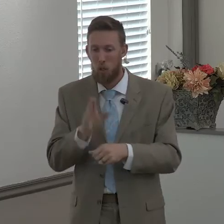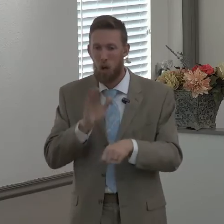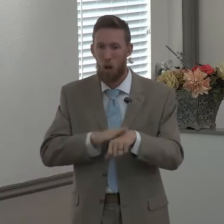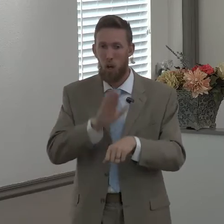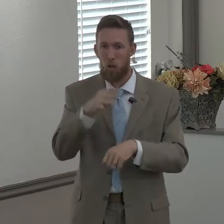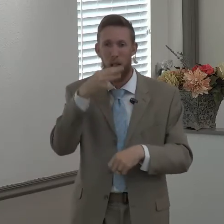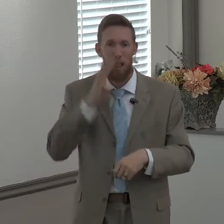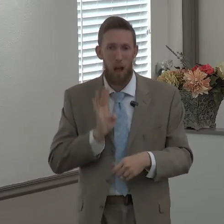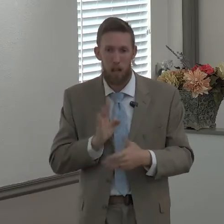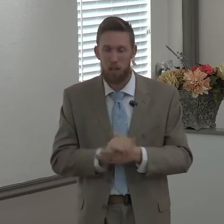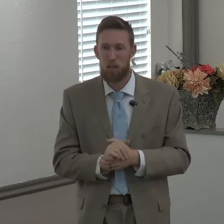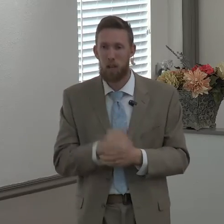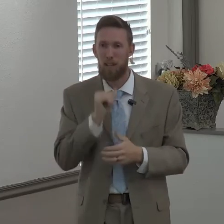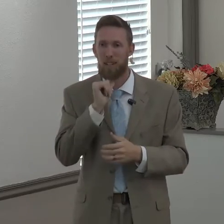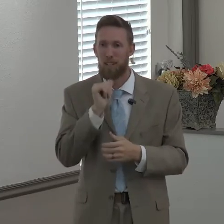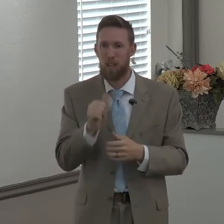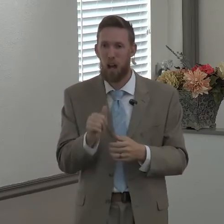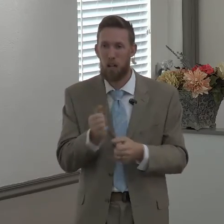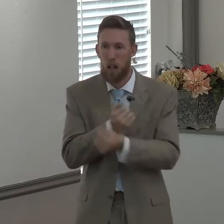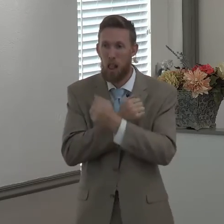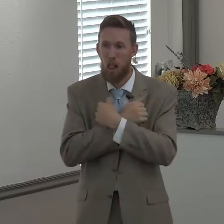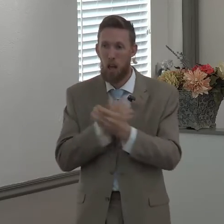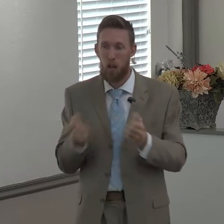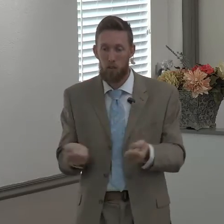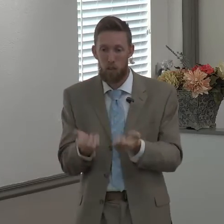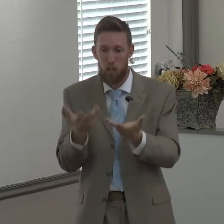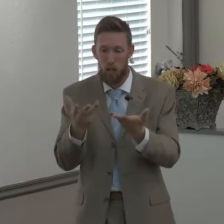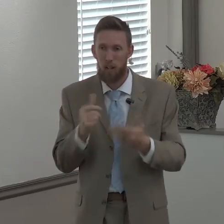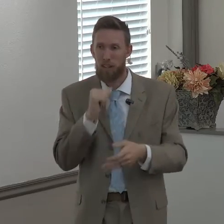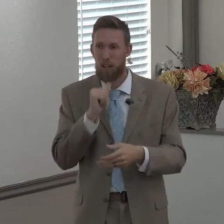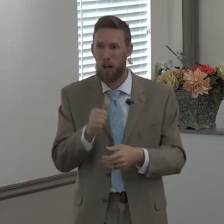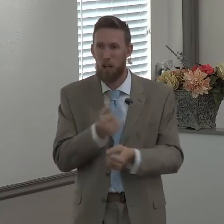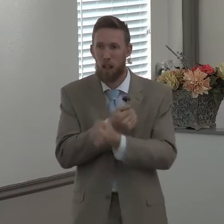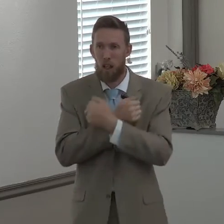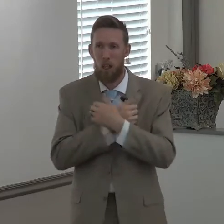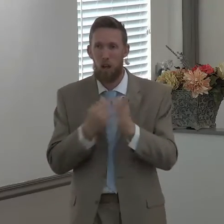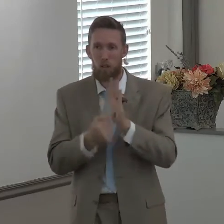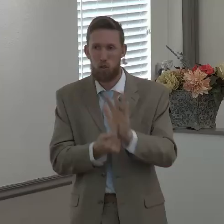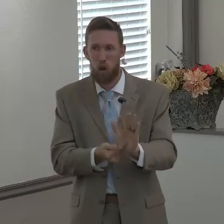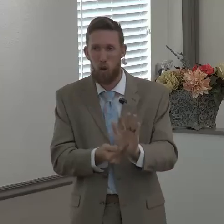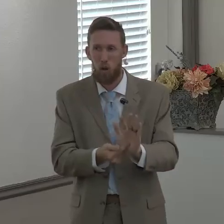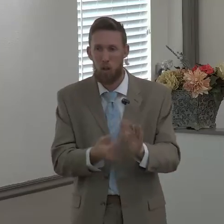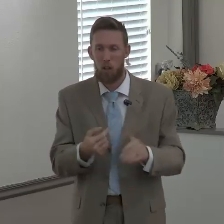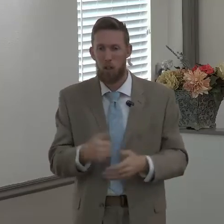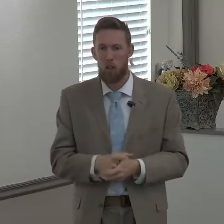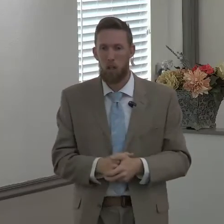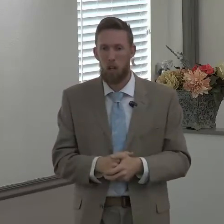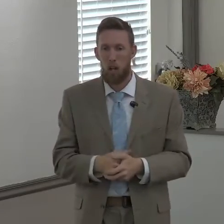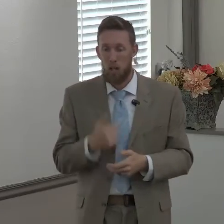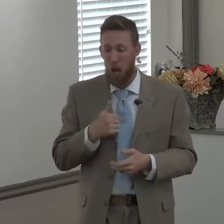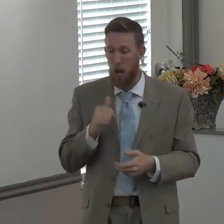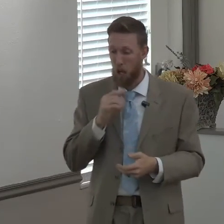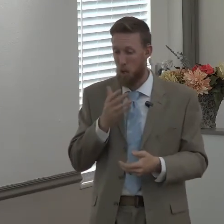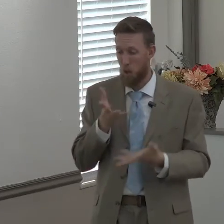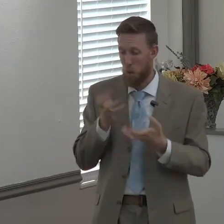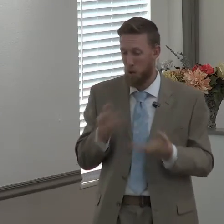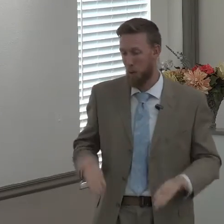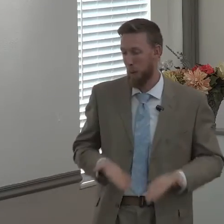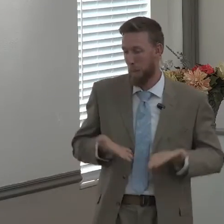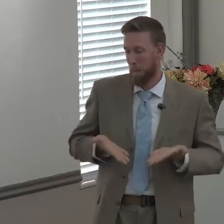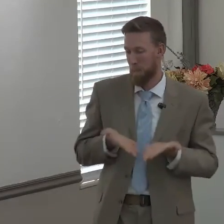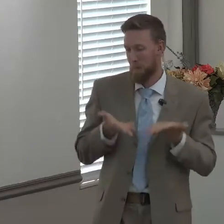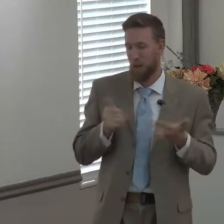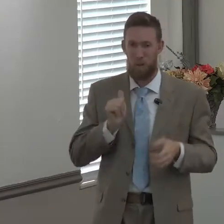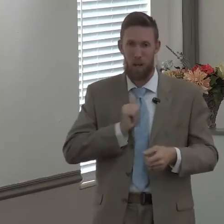And you ask and you have not because you ask amiss that you may consume it upon your own lust. It's not sacrificial love. It's